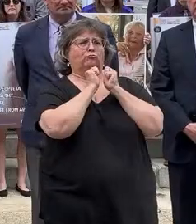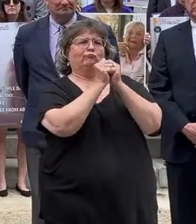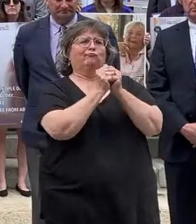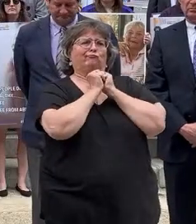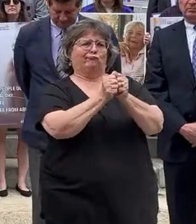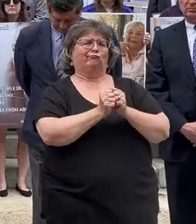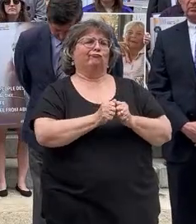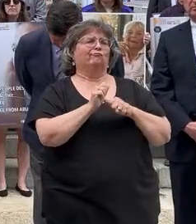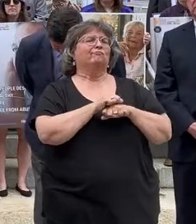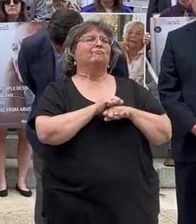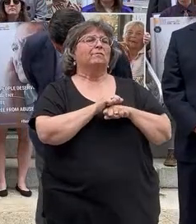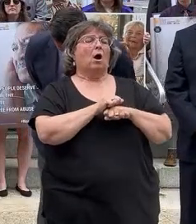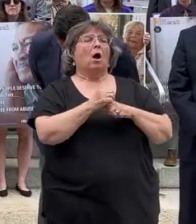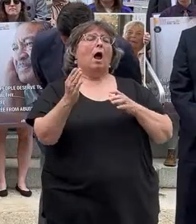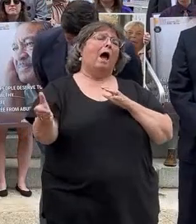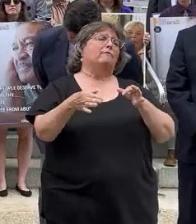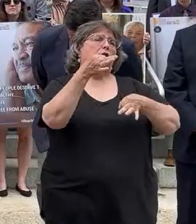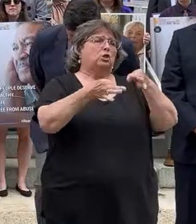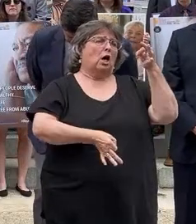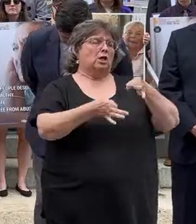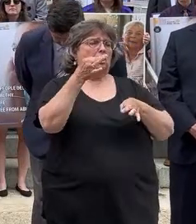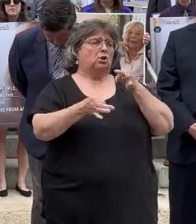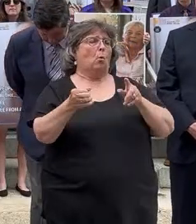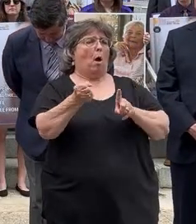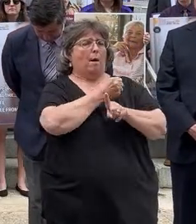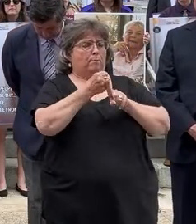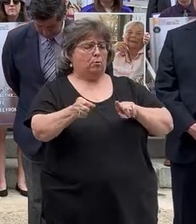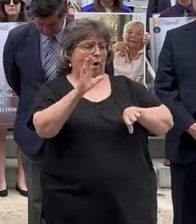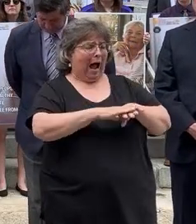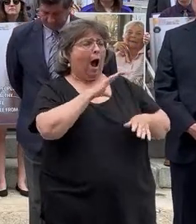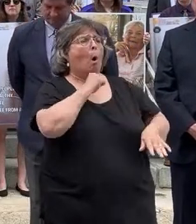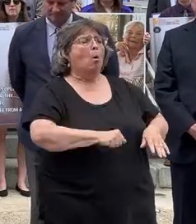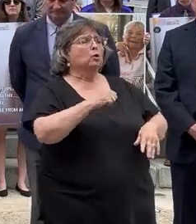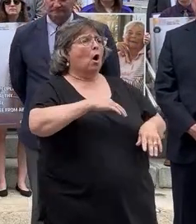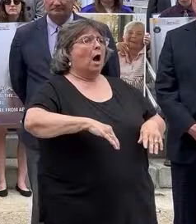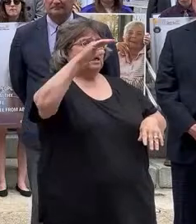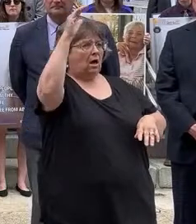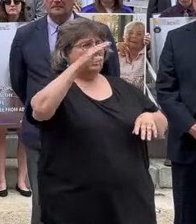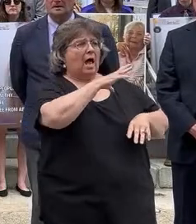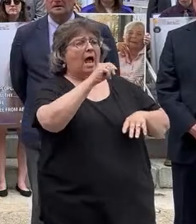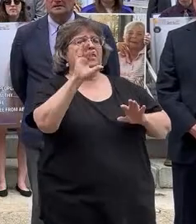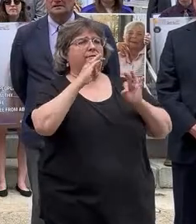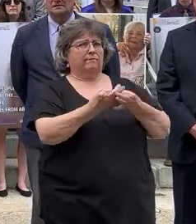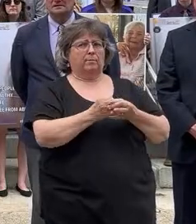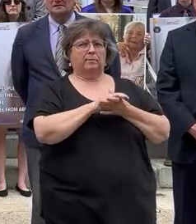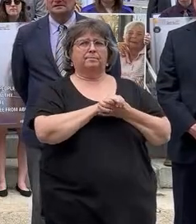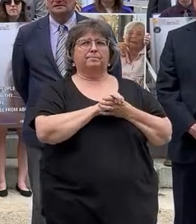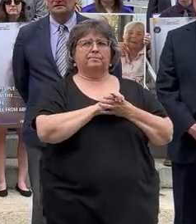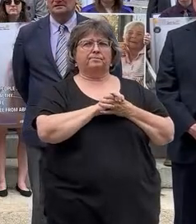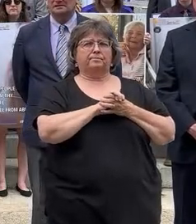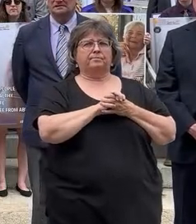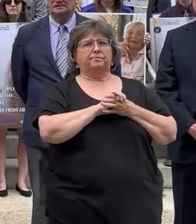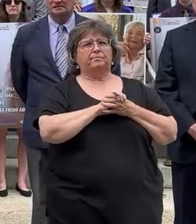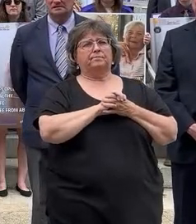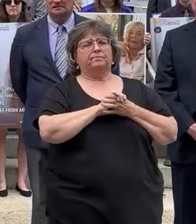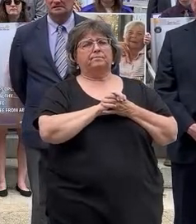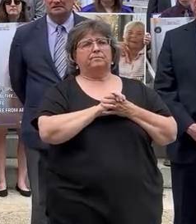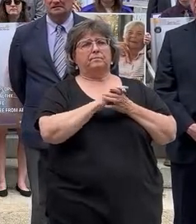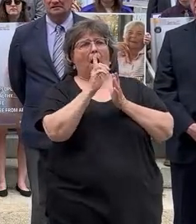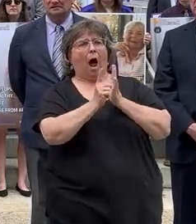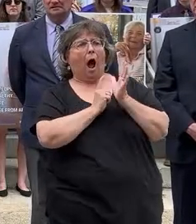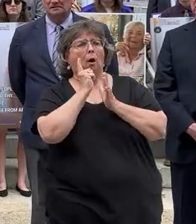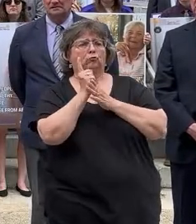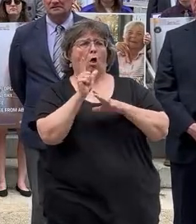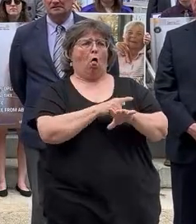diligently to bring justice when abuse is perpetrated against older adults and their families. The hours